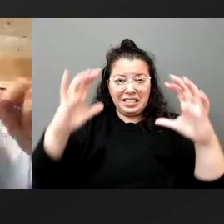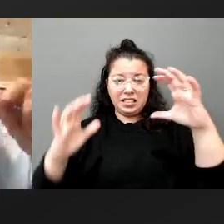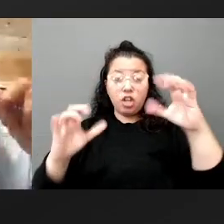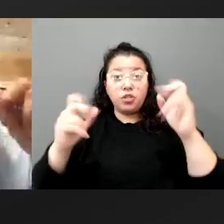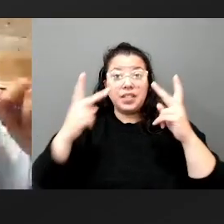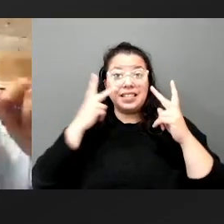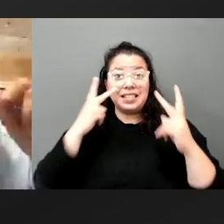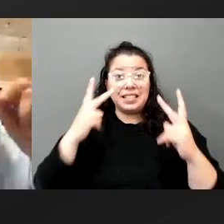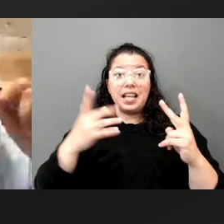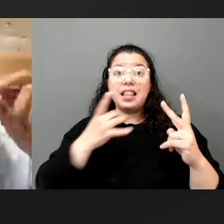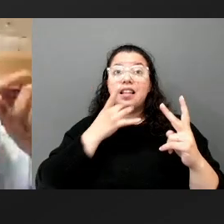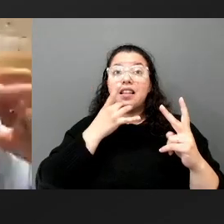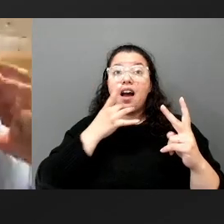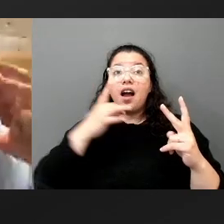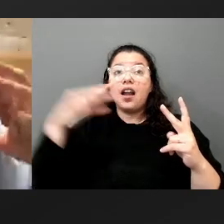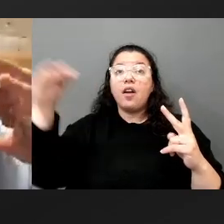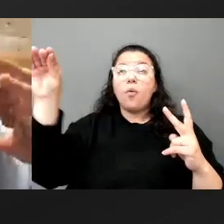and